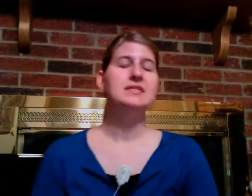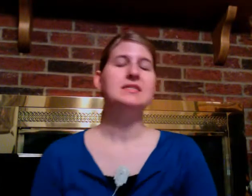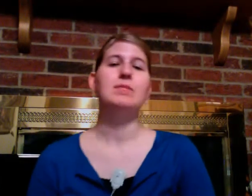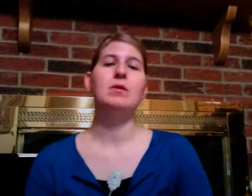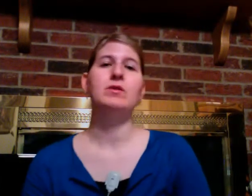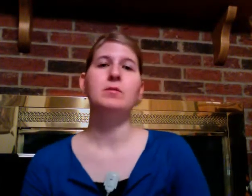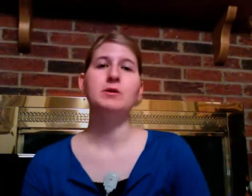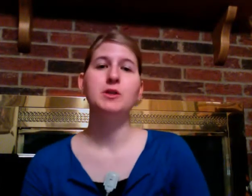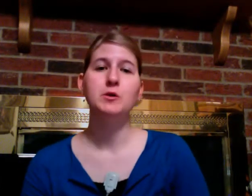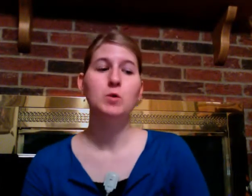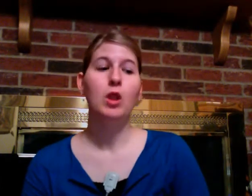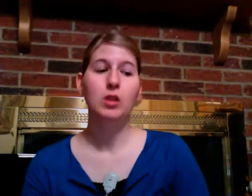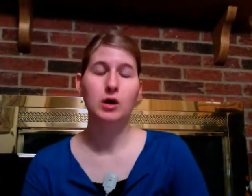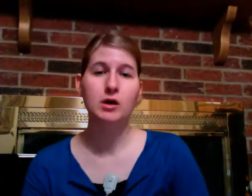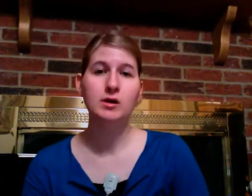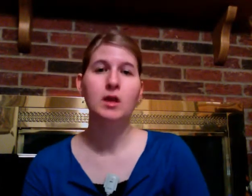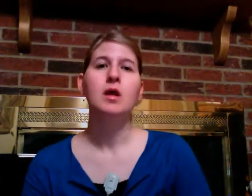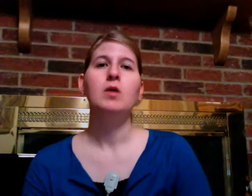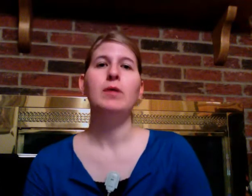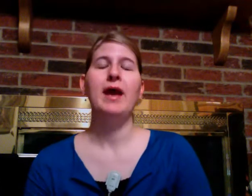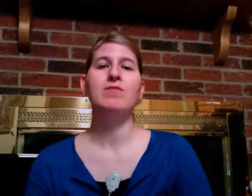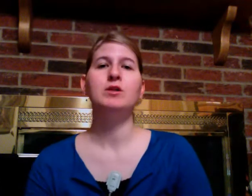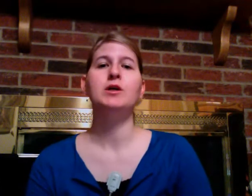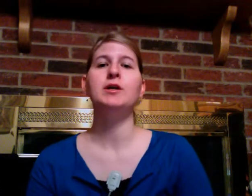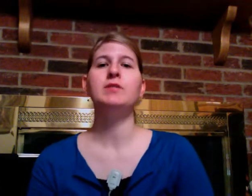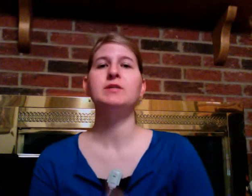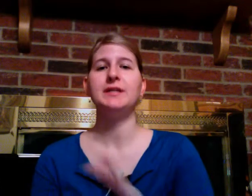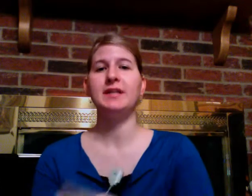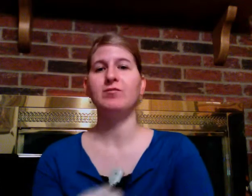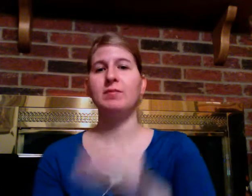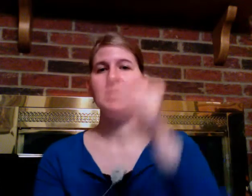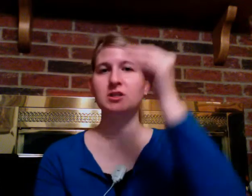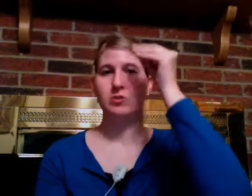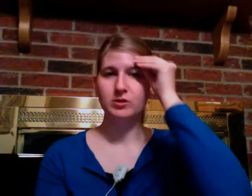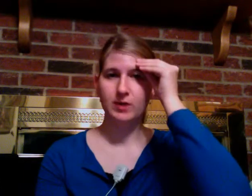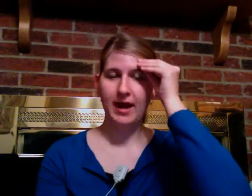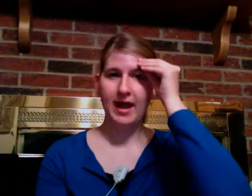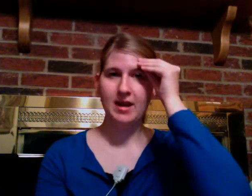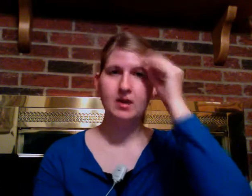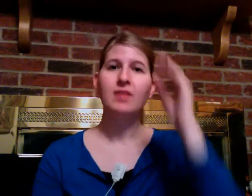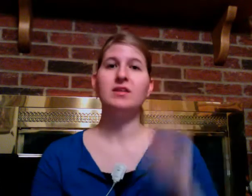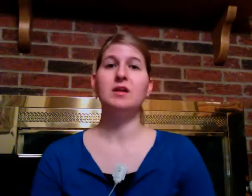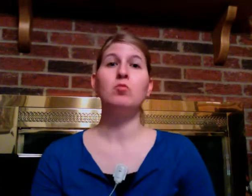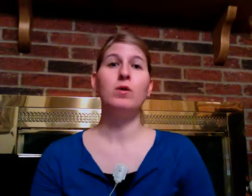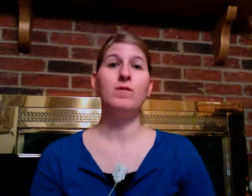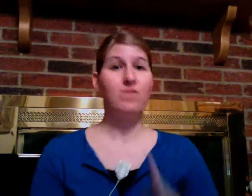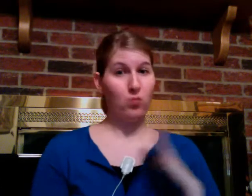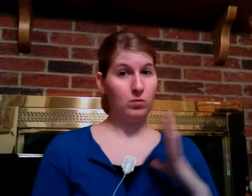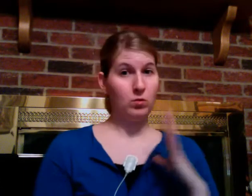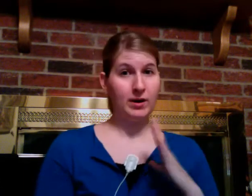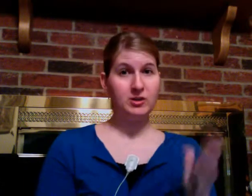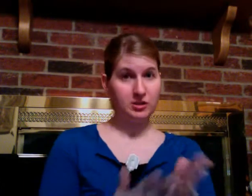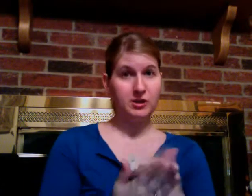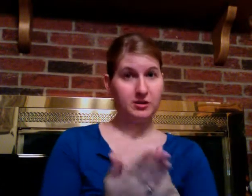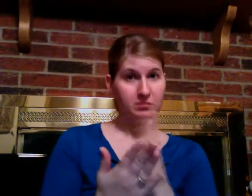Same thing with number 2, learn. We have learn, we took in the information, it's going to our head. That's our more formal register.